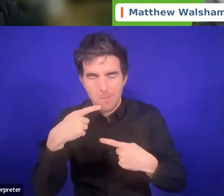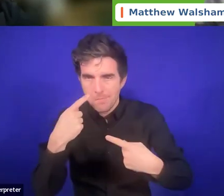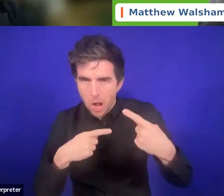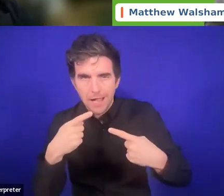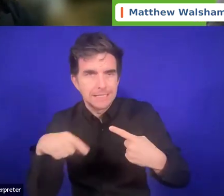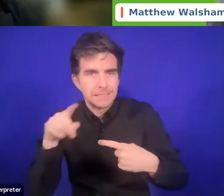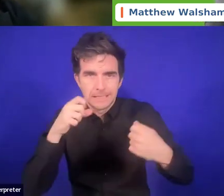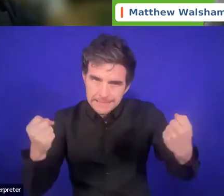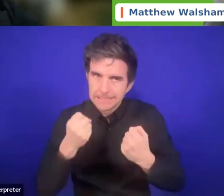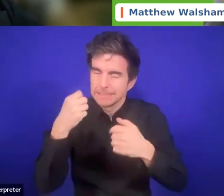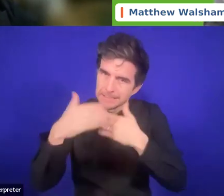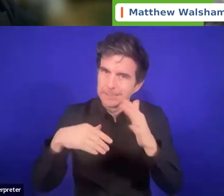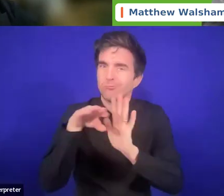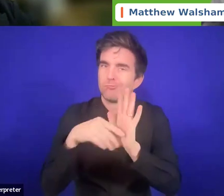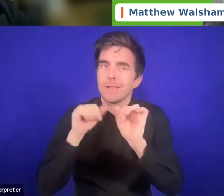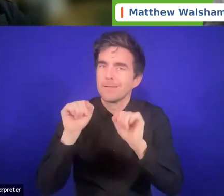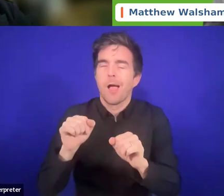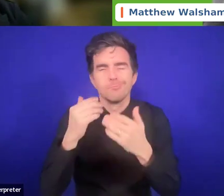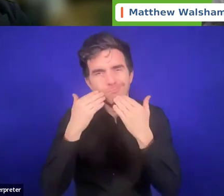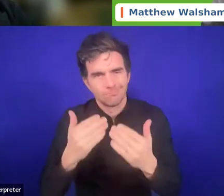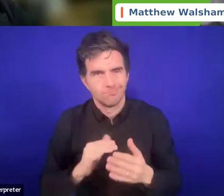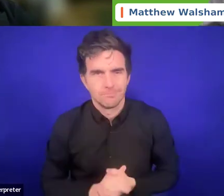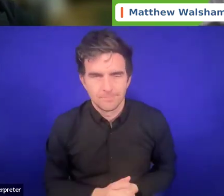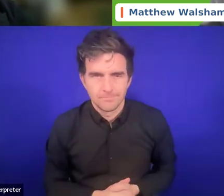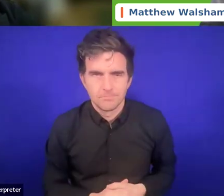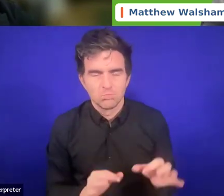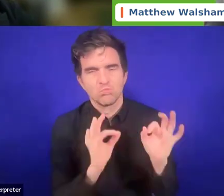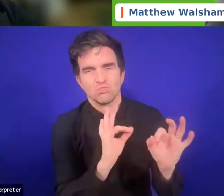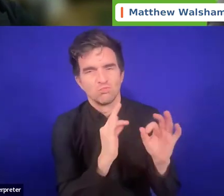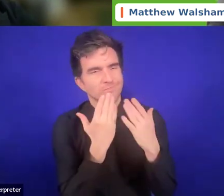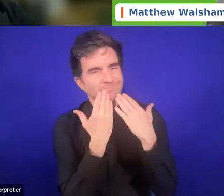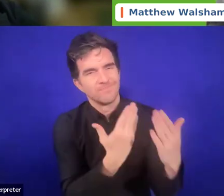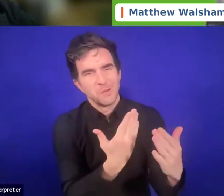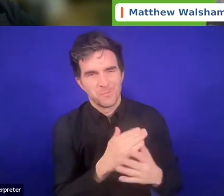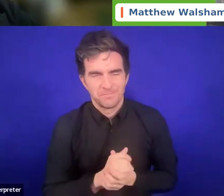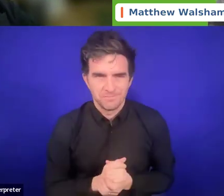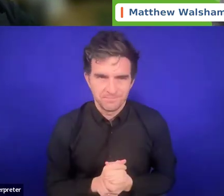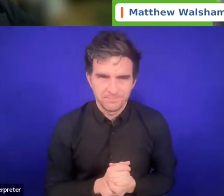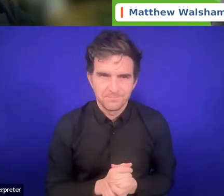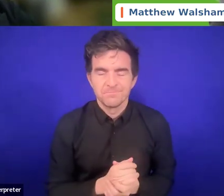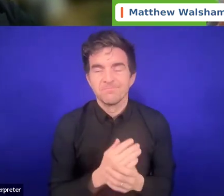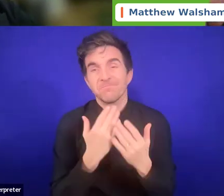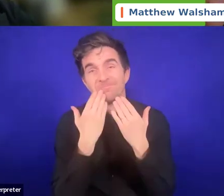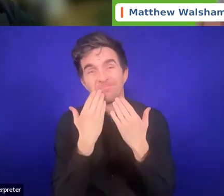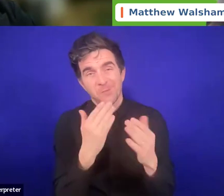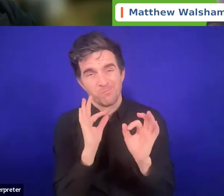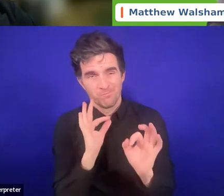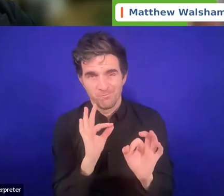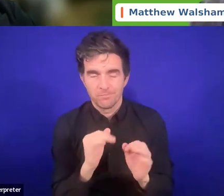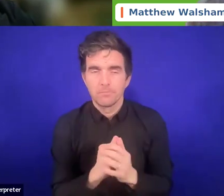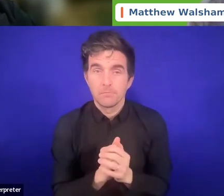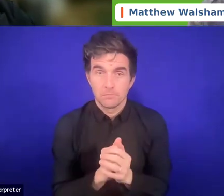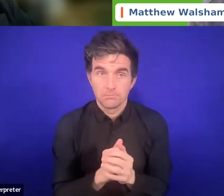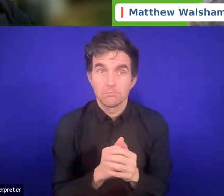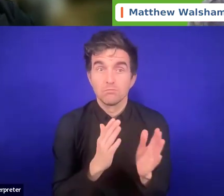for a second tour of the solar system in 15 minutes, which is, again, impressive. There's a huge amount of material